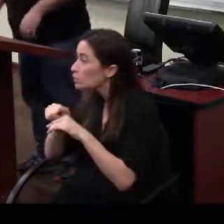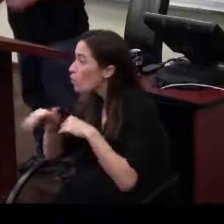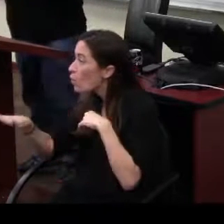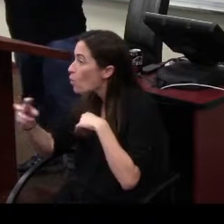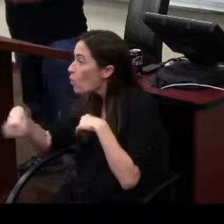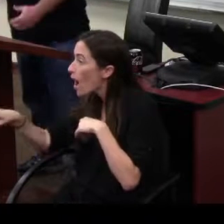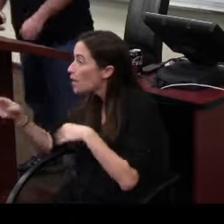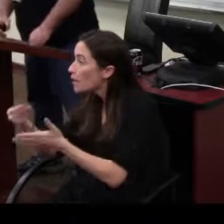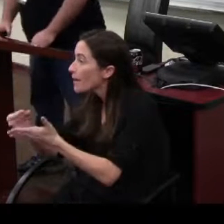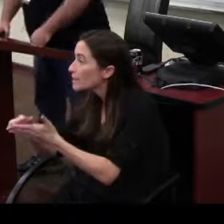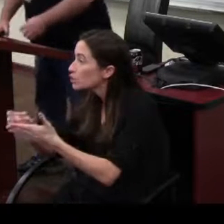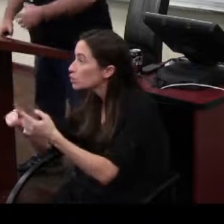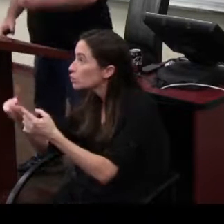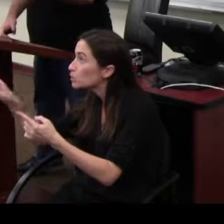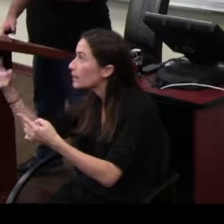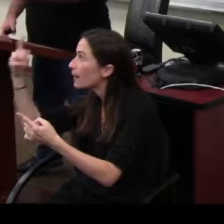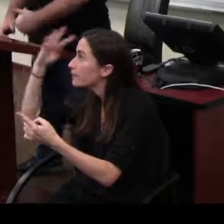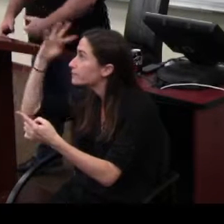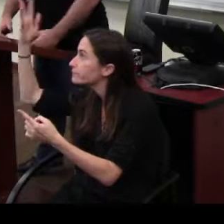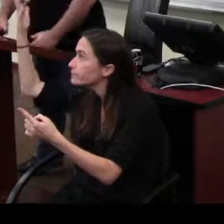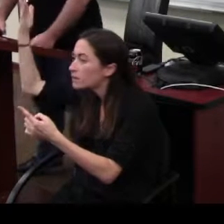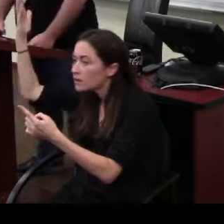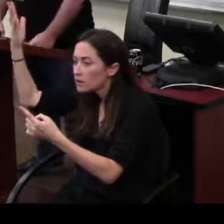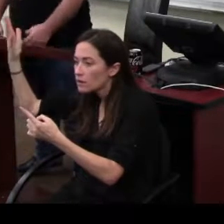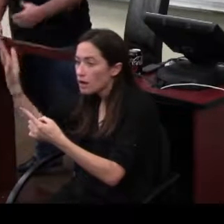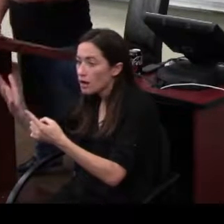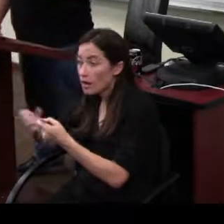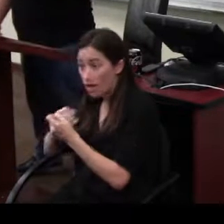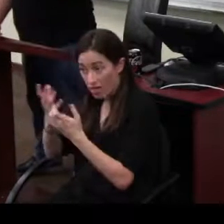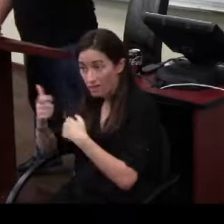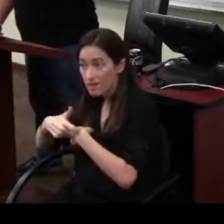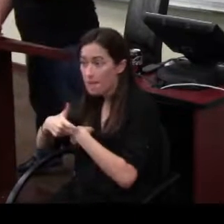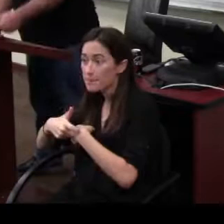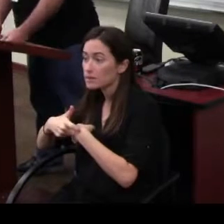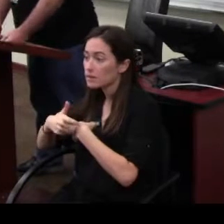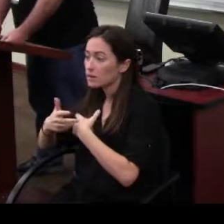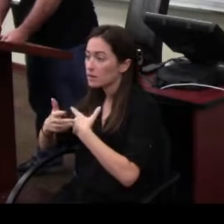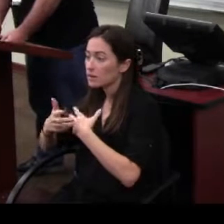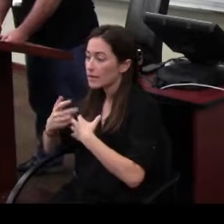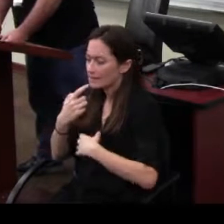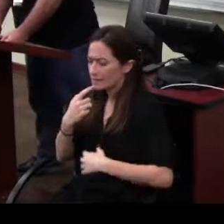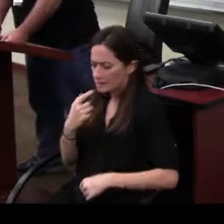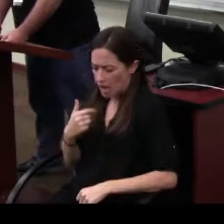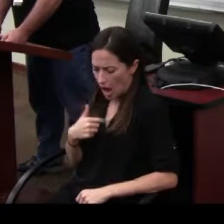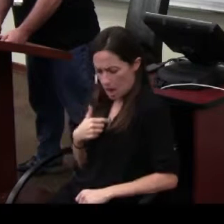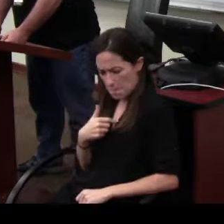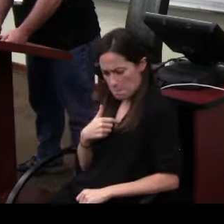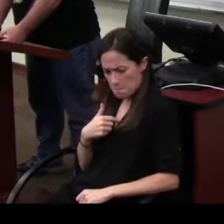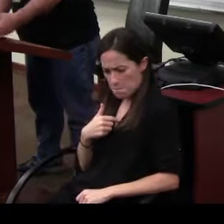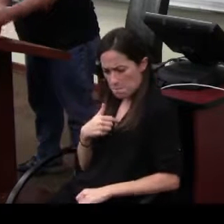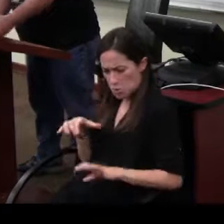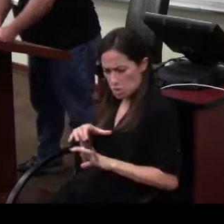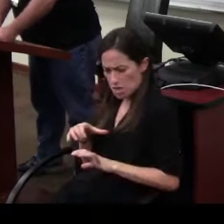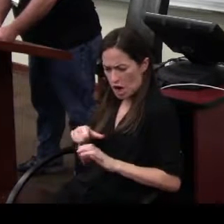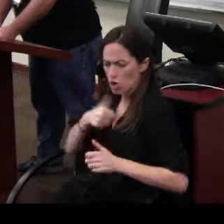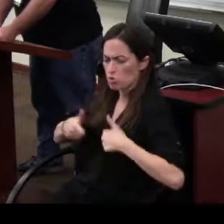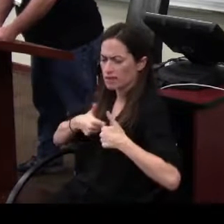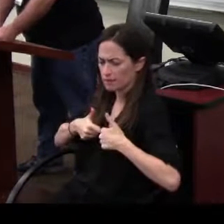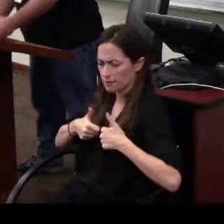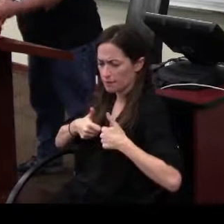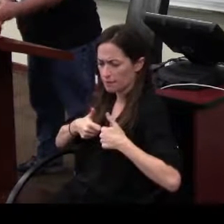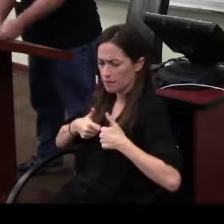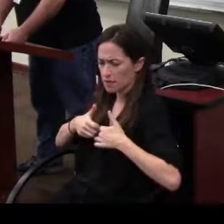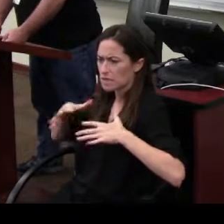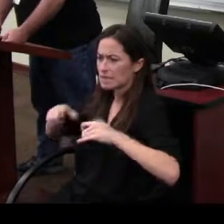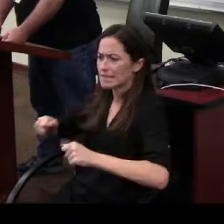on to somebody. A lot of times it'll be, I'm doing an aggressive takeover of a